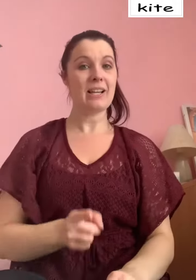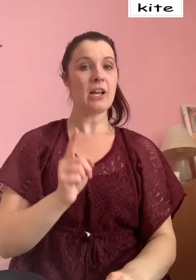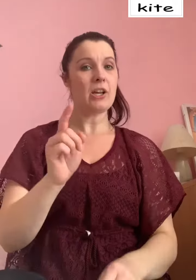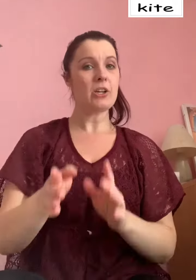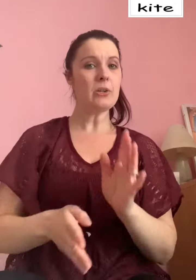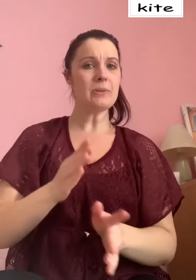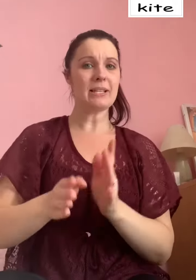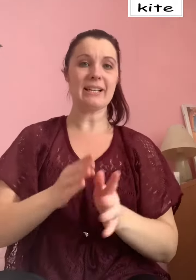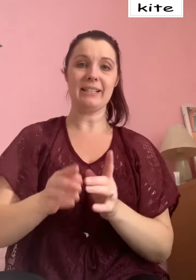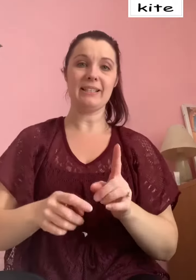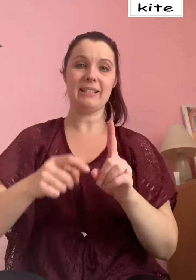kite. U sign.